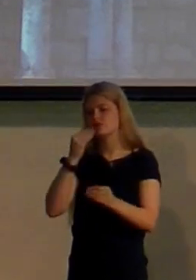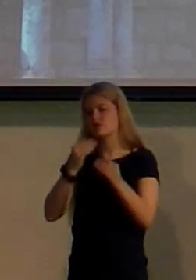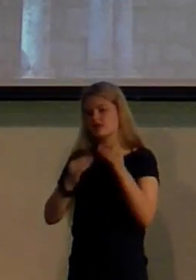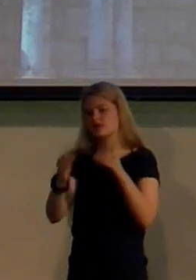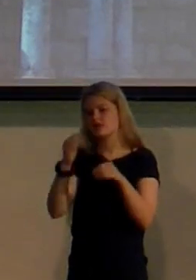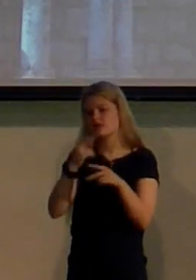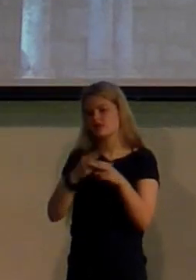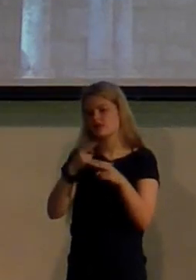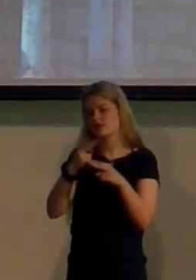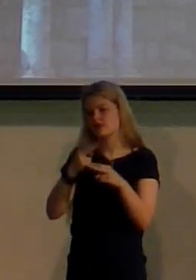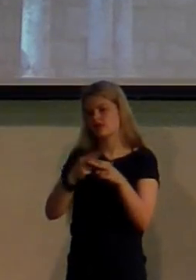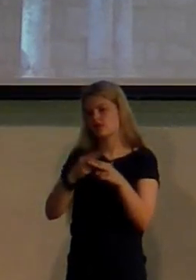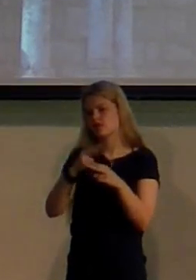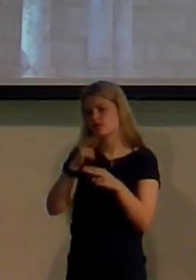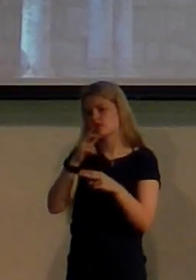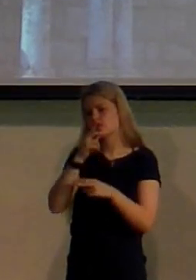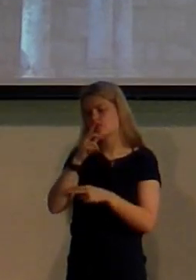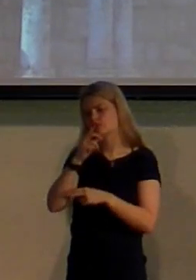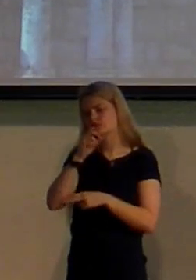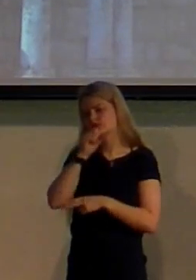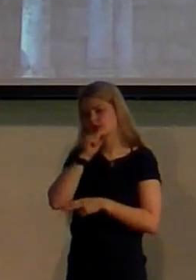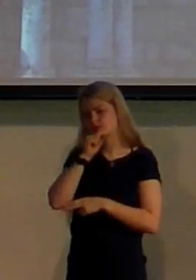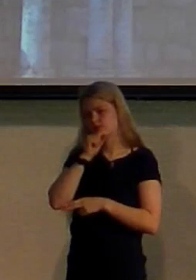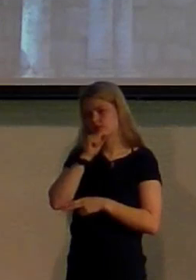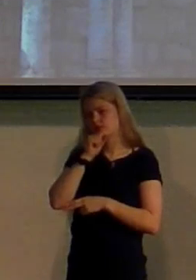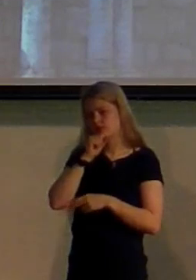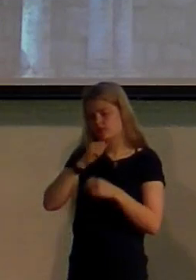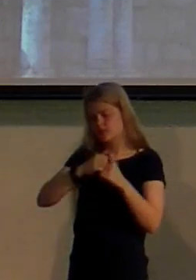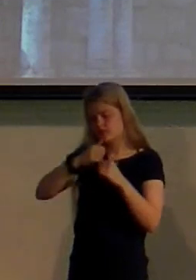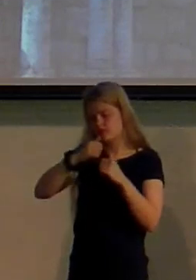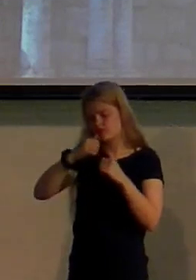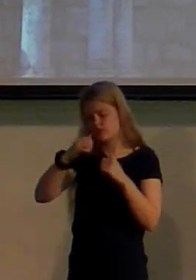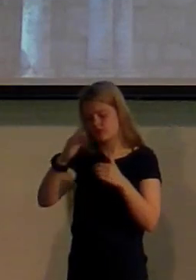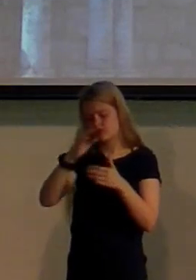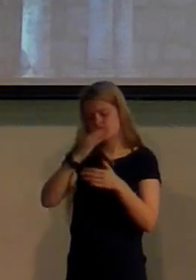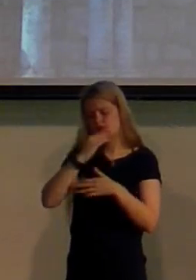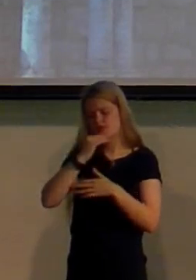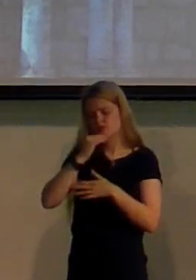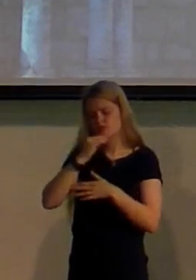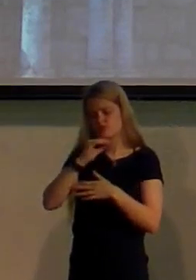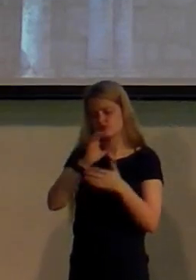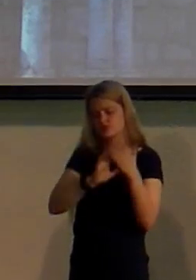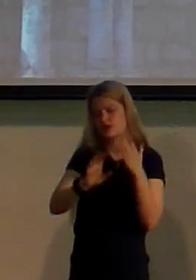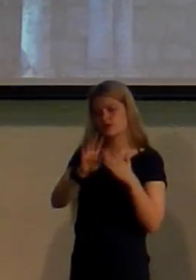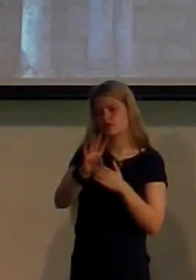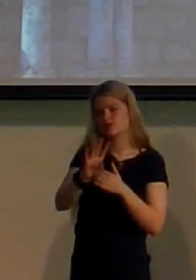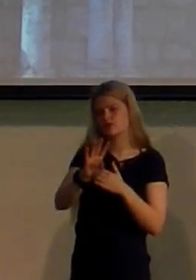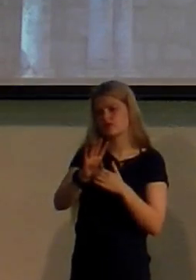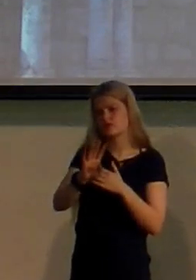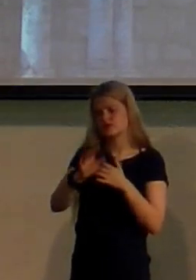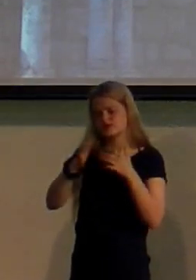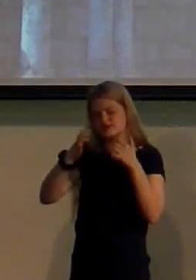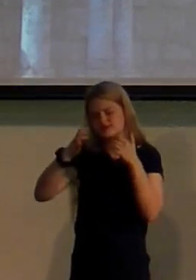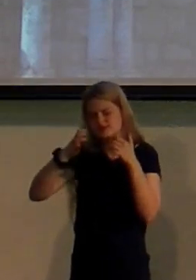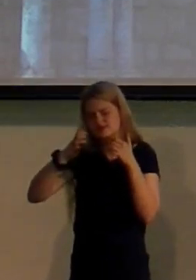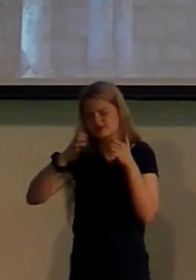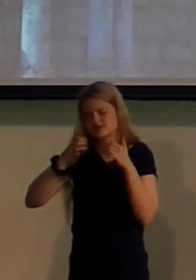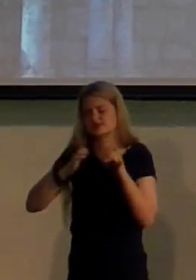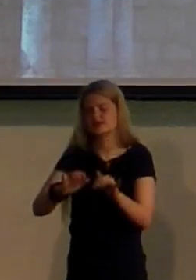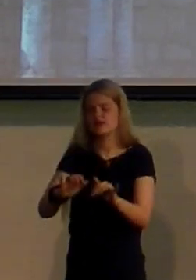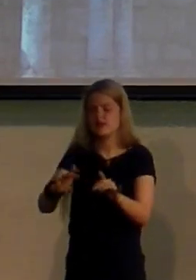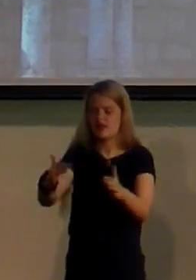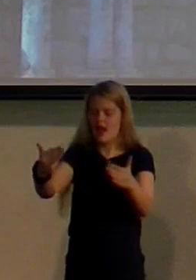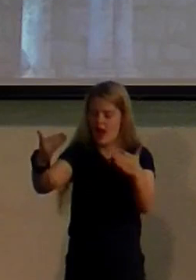But beyond that, Hebrews chapter 4 tells us there yet remains a